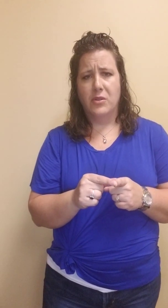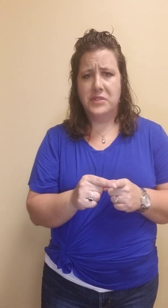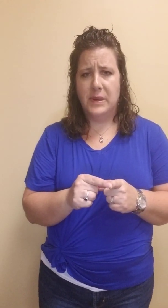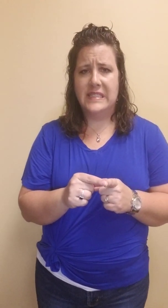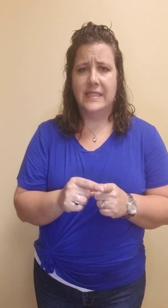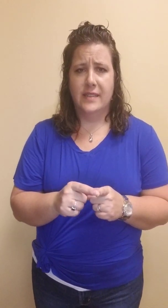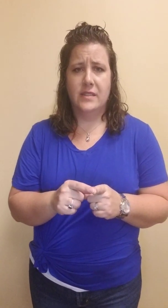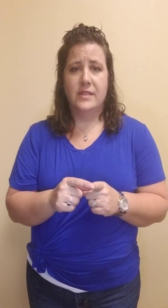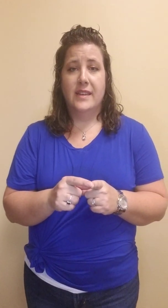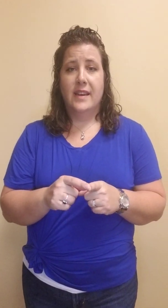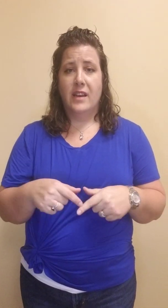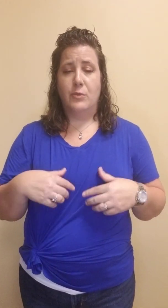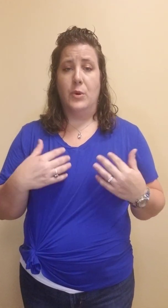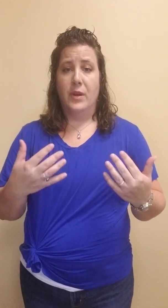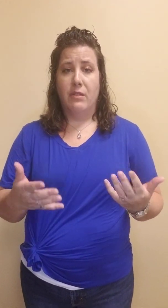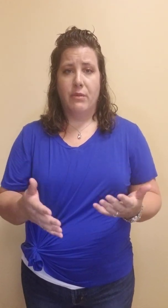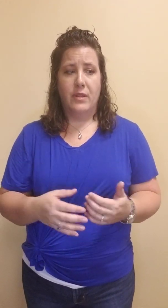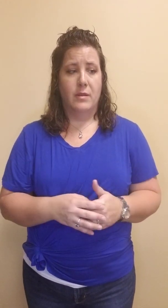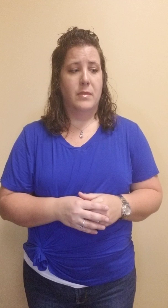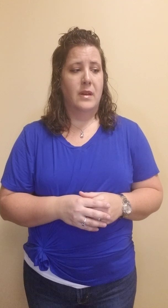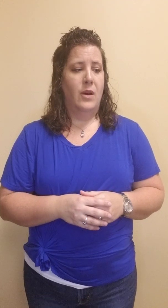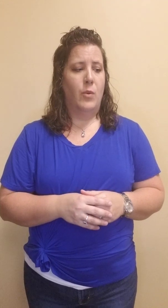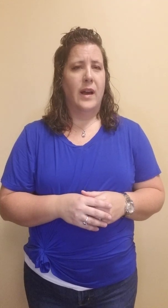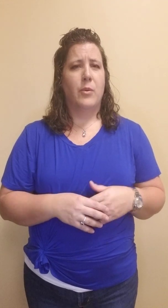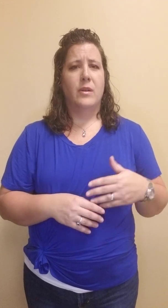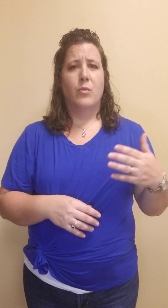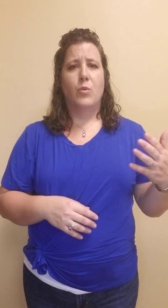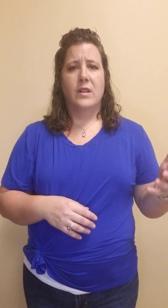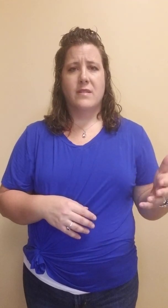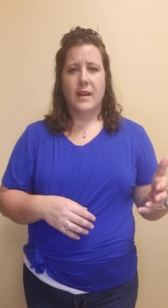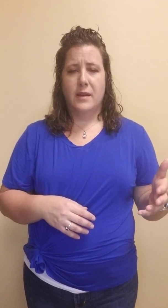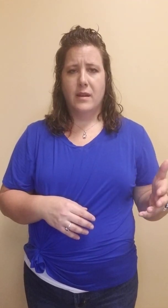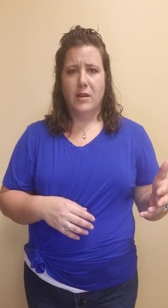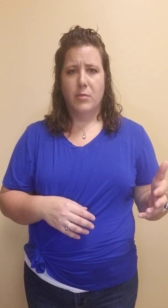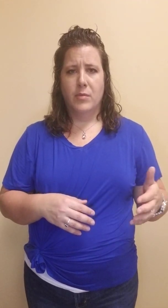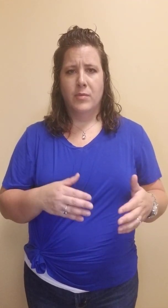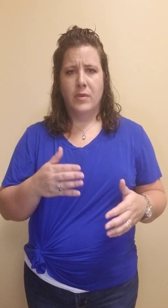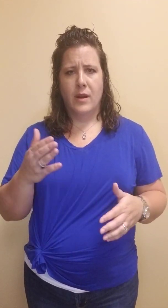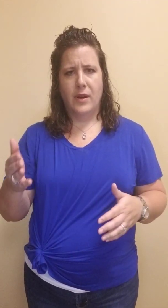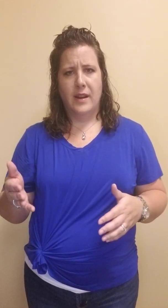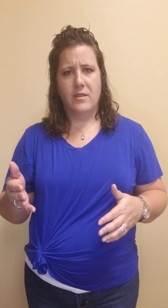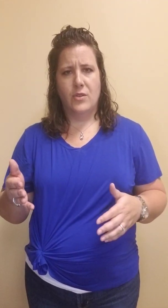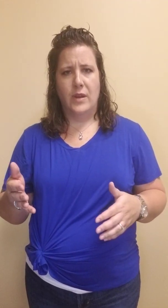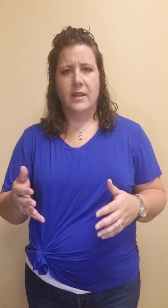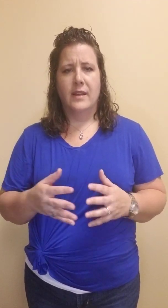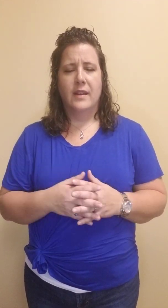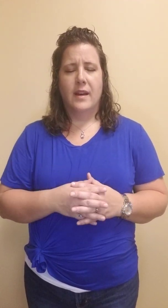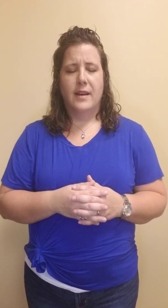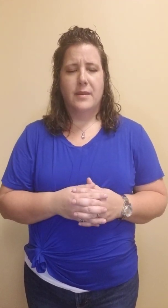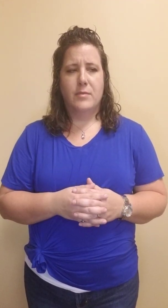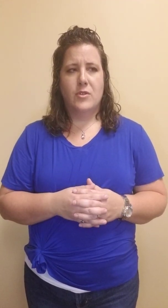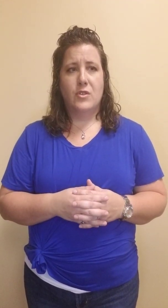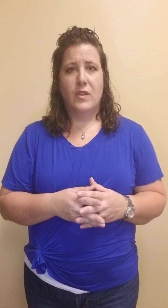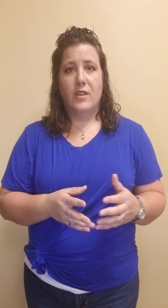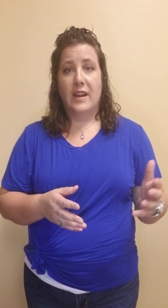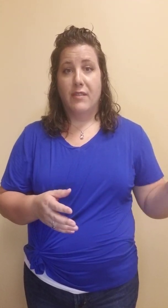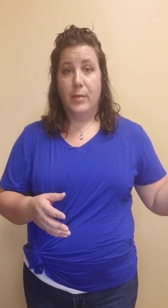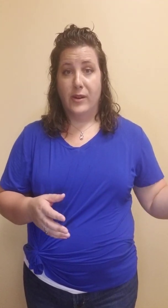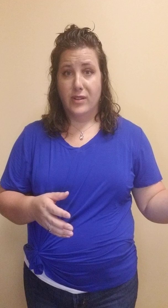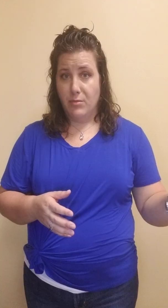make sense as we're going through them. Why would one sign come not right next to it? Just know that they're in alphabetical, and I'm just